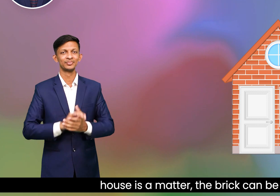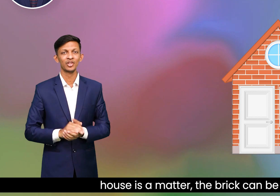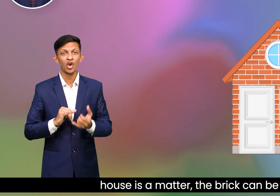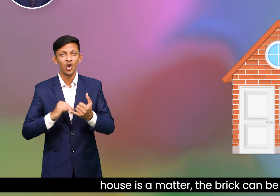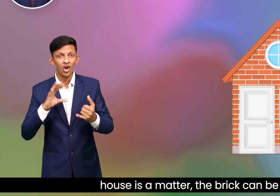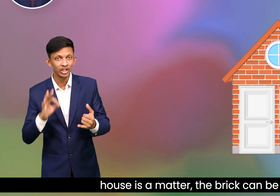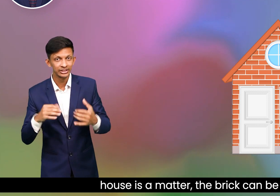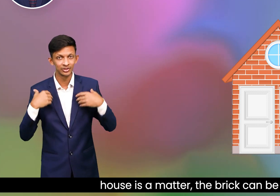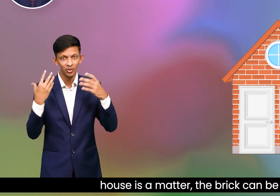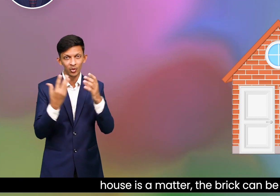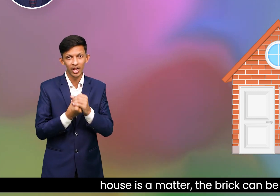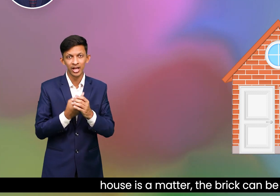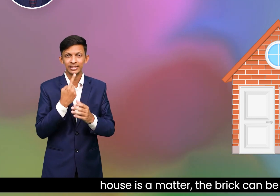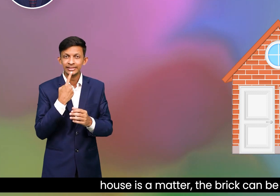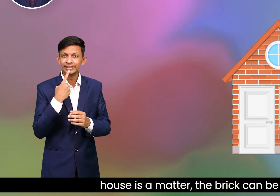its atom.